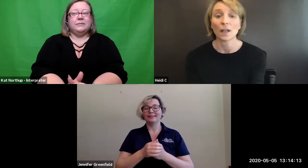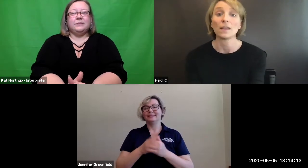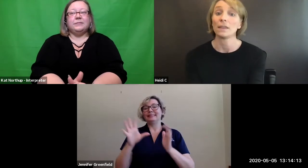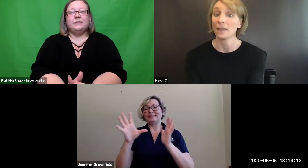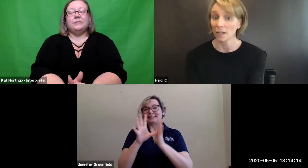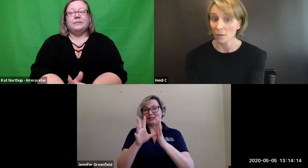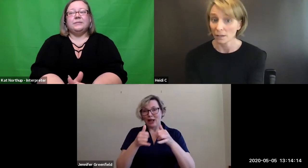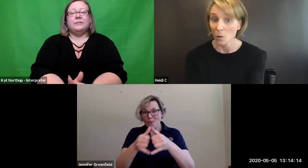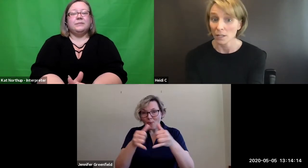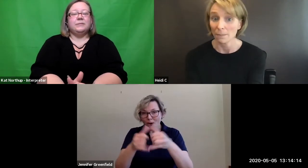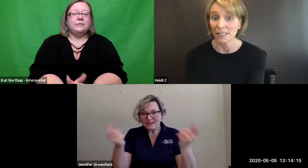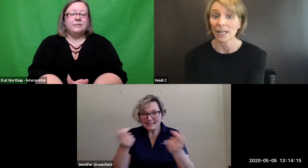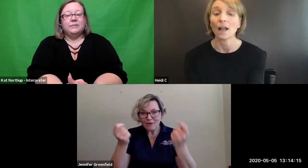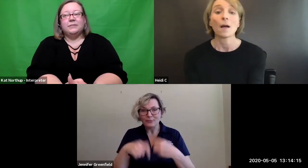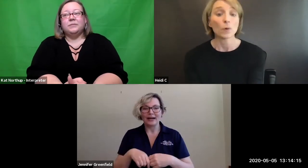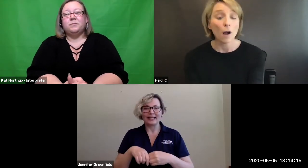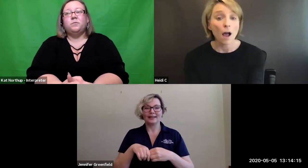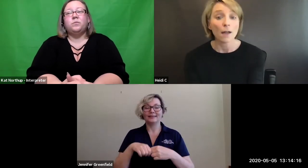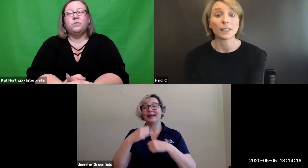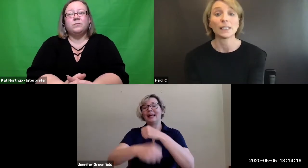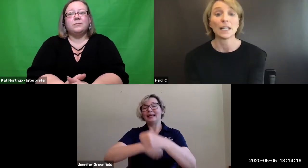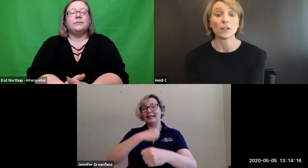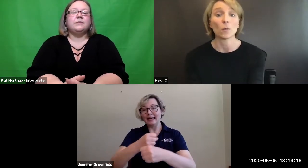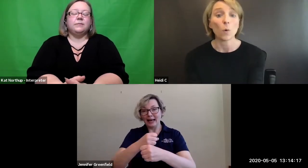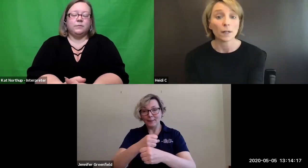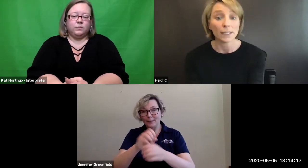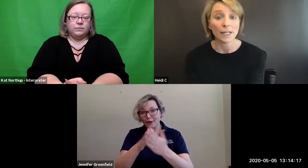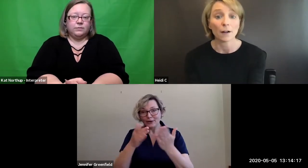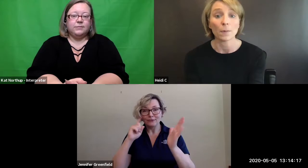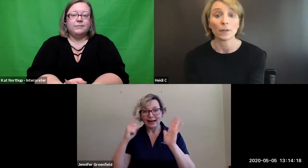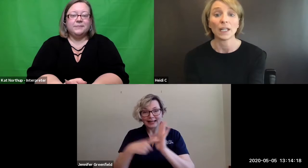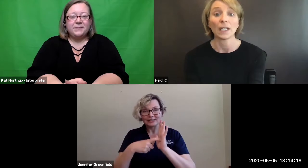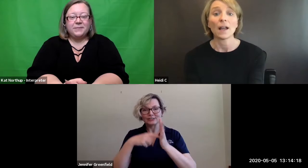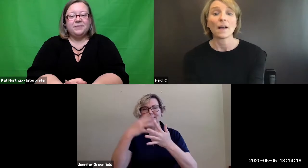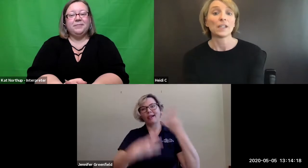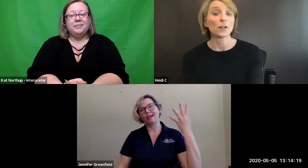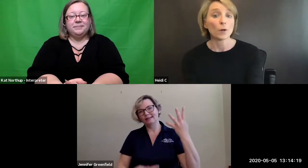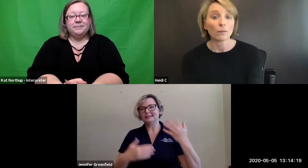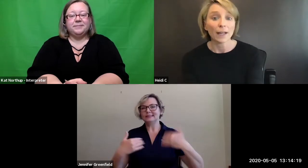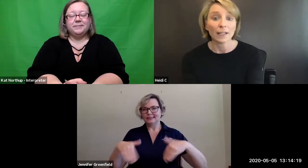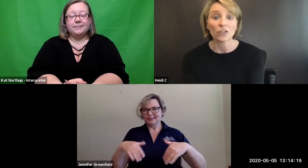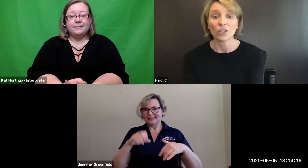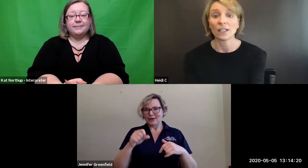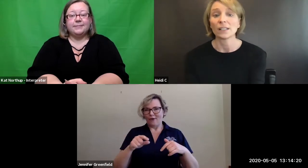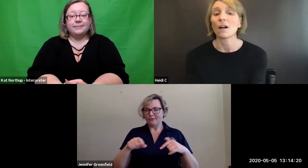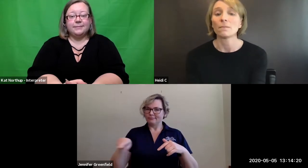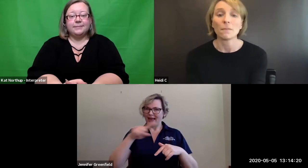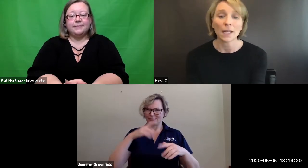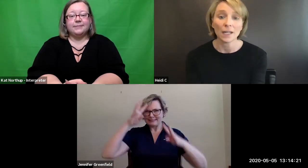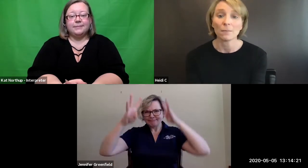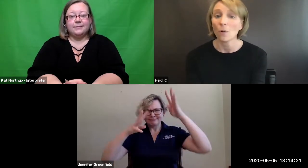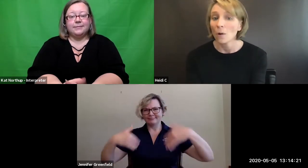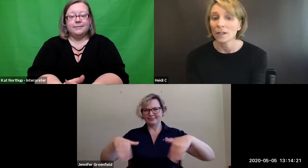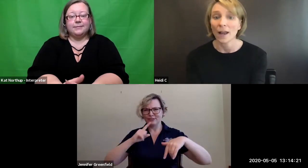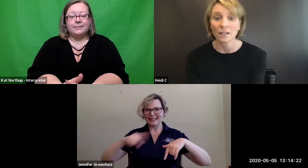afterwards. They know that they're going to be missing proms, the senior award ceremony, yearbook recognitions. There are